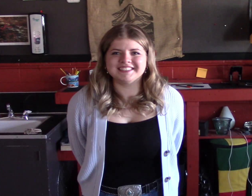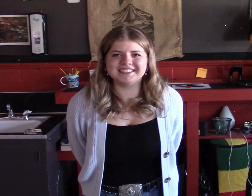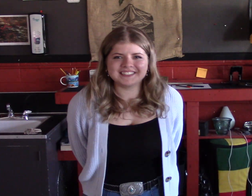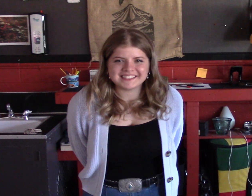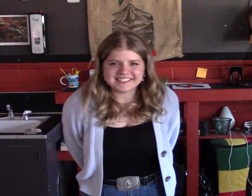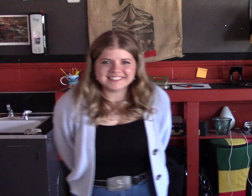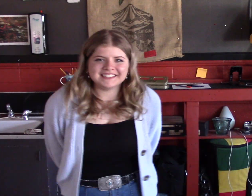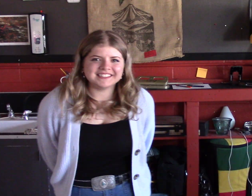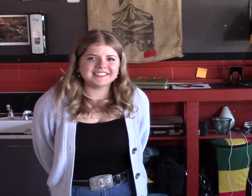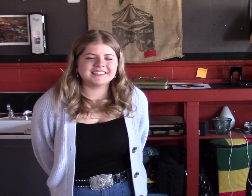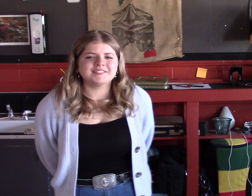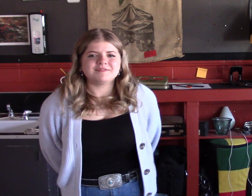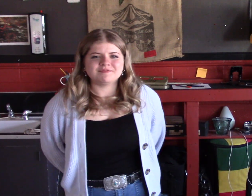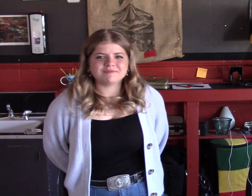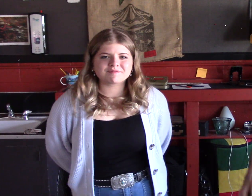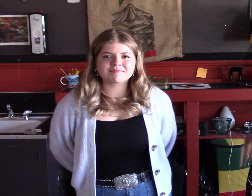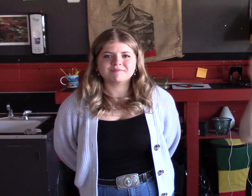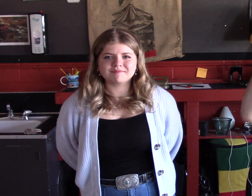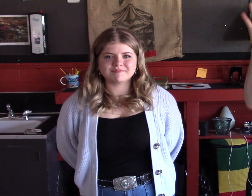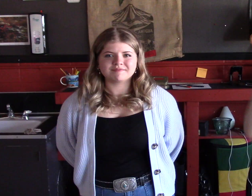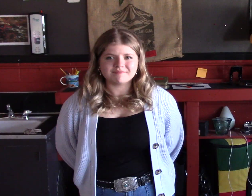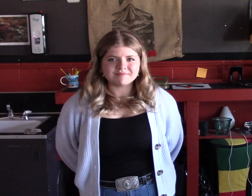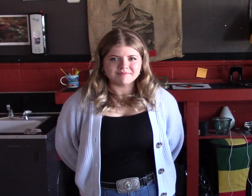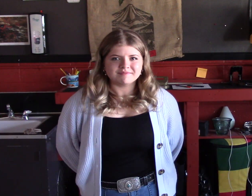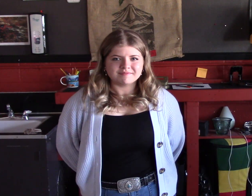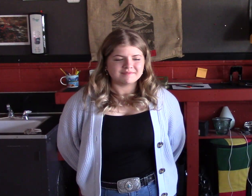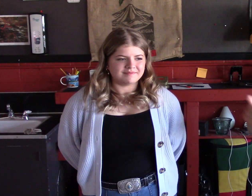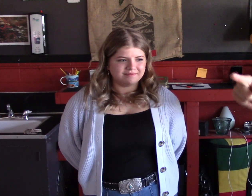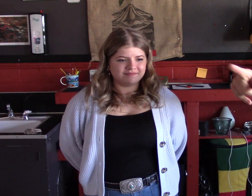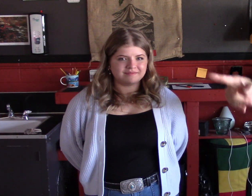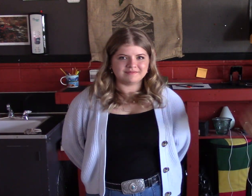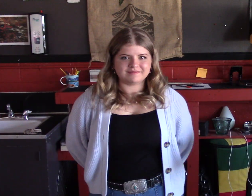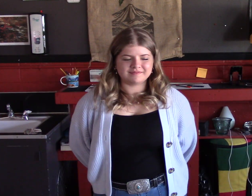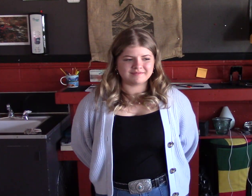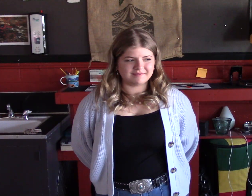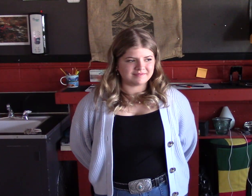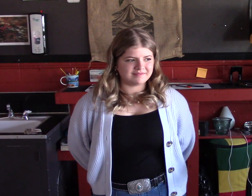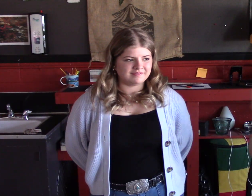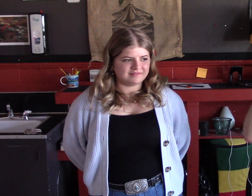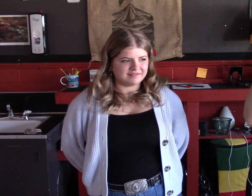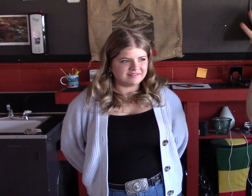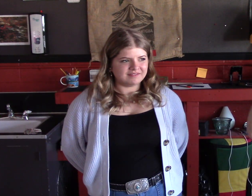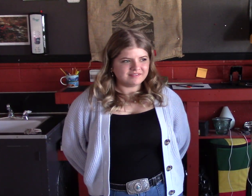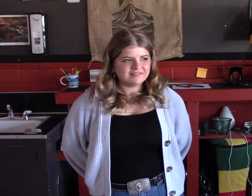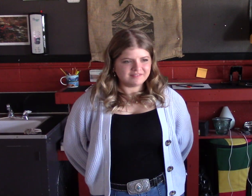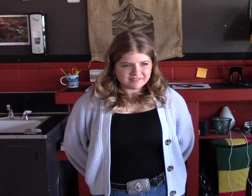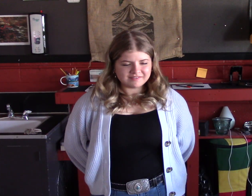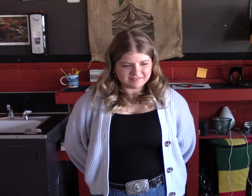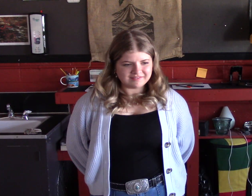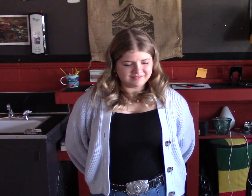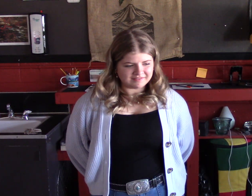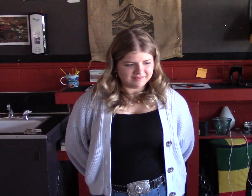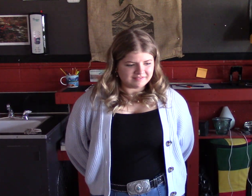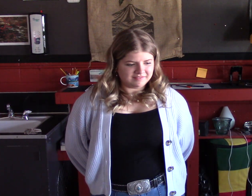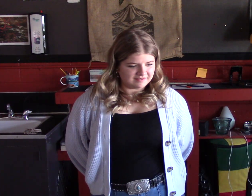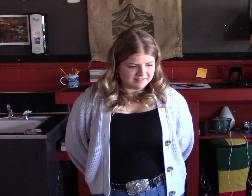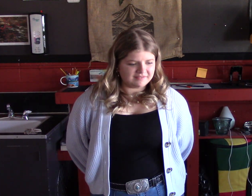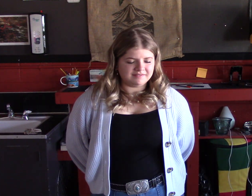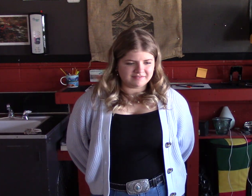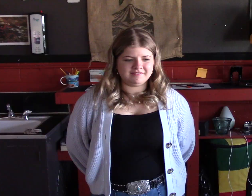blind. That sign for awesome, this one, you can be looking at kids across and you're just like, that's awesome, well done, and they get it.